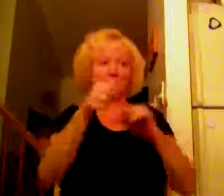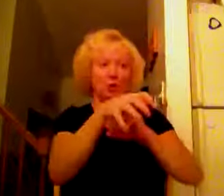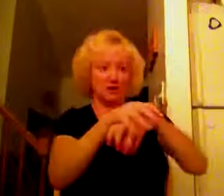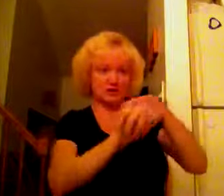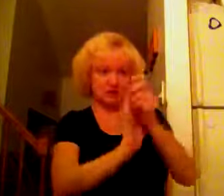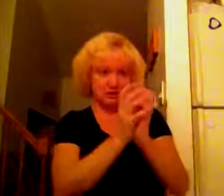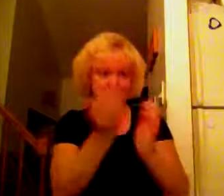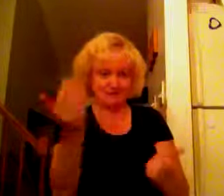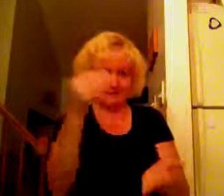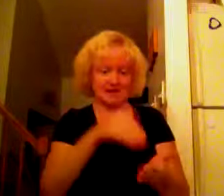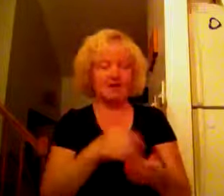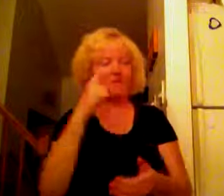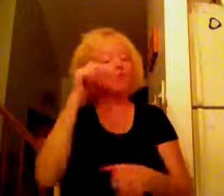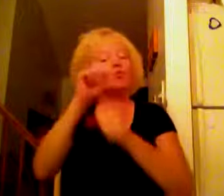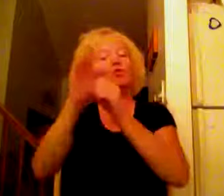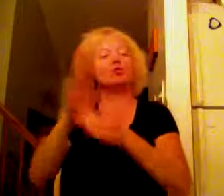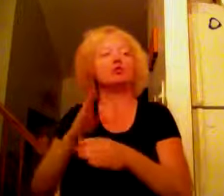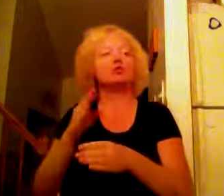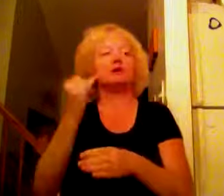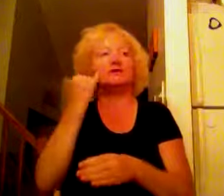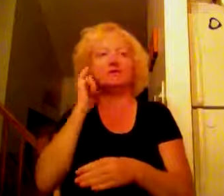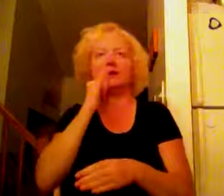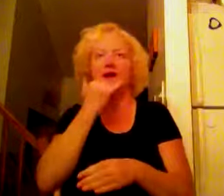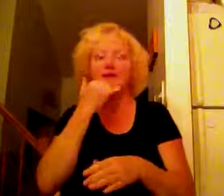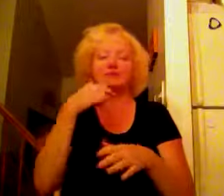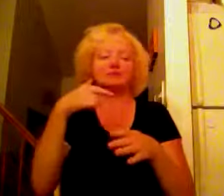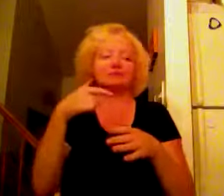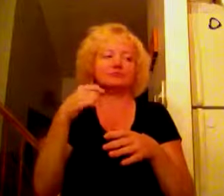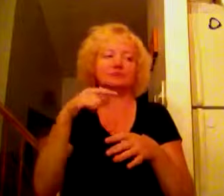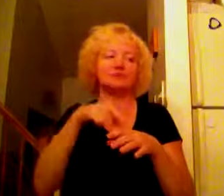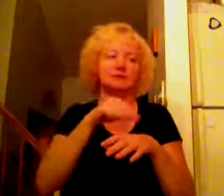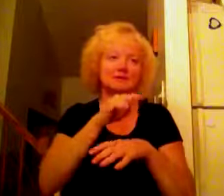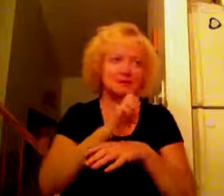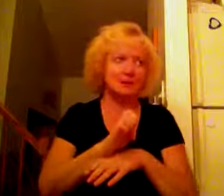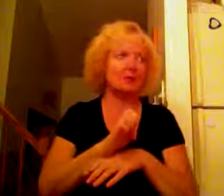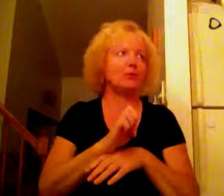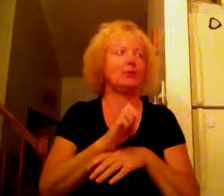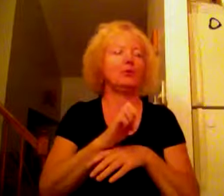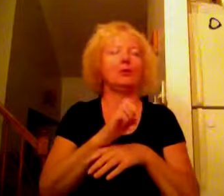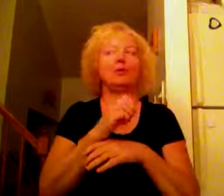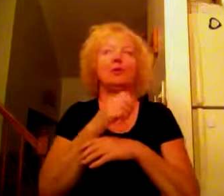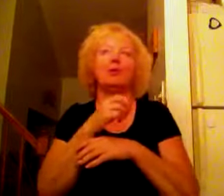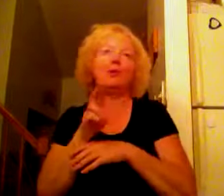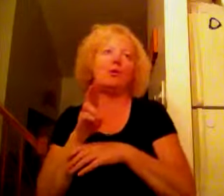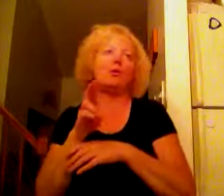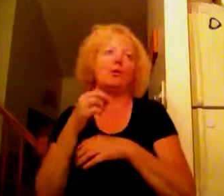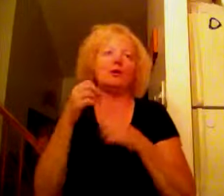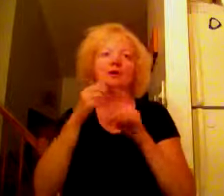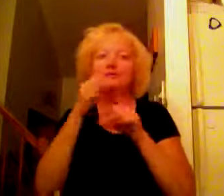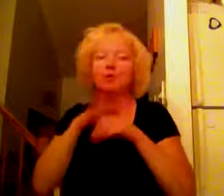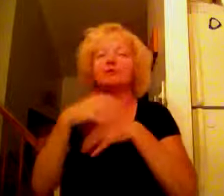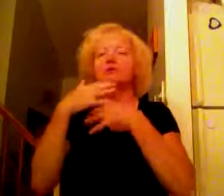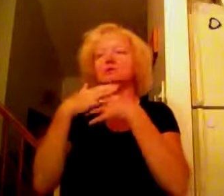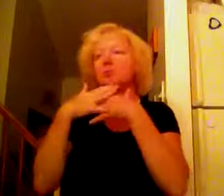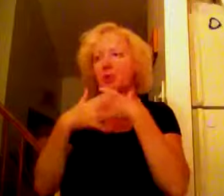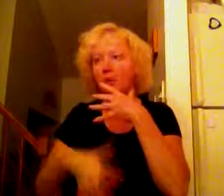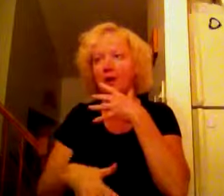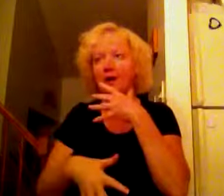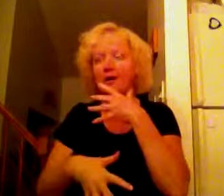stick injuries and direct exposure to blood pose the greatest risk of infection. However, let's consider two more examples where an employee might be